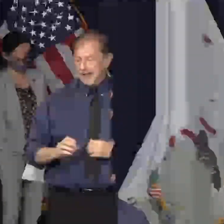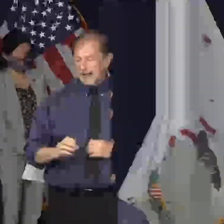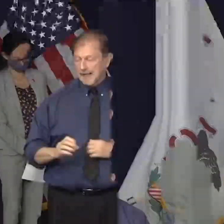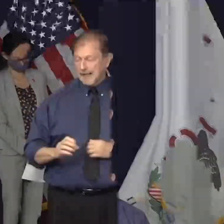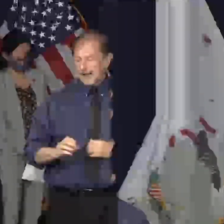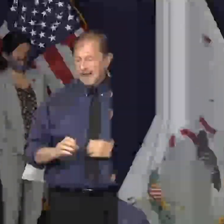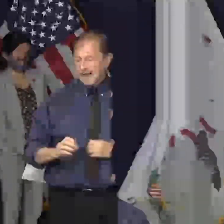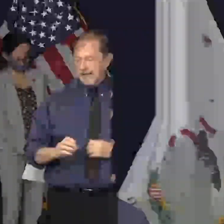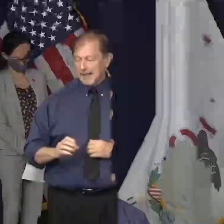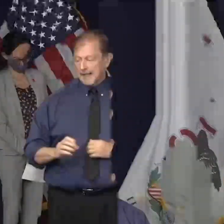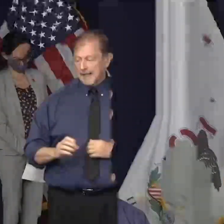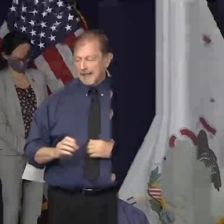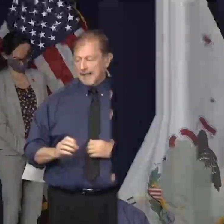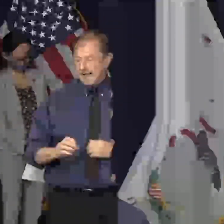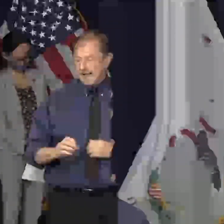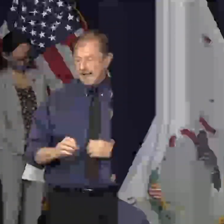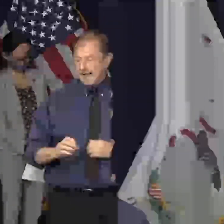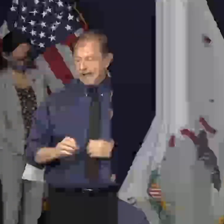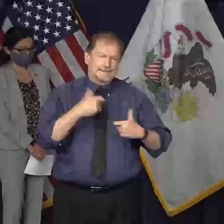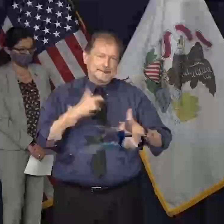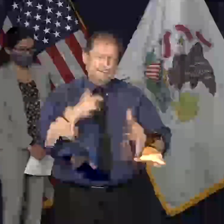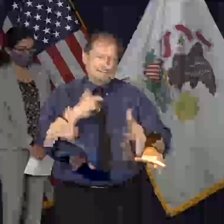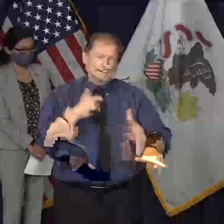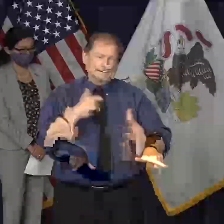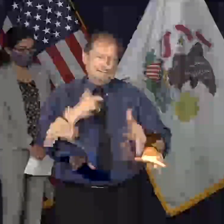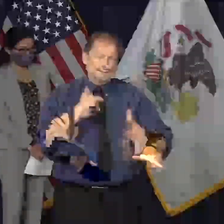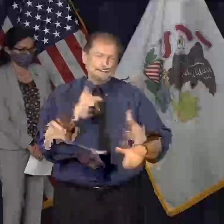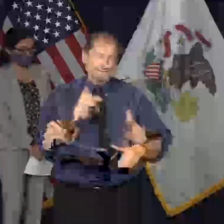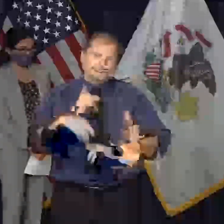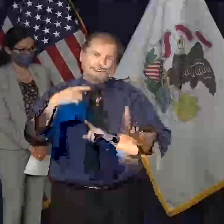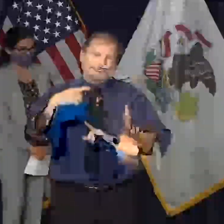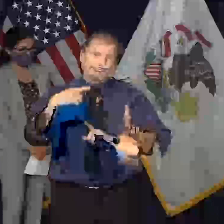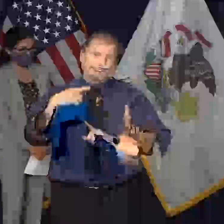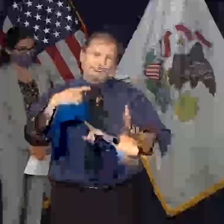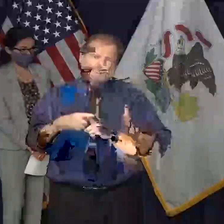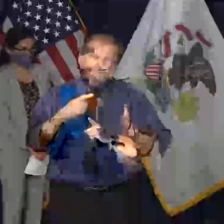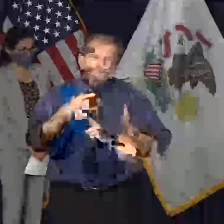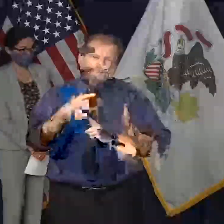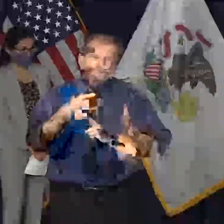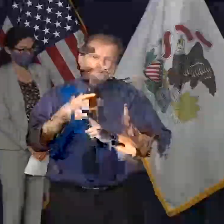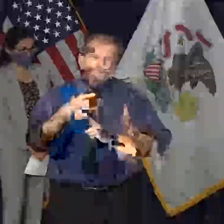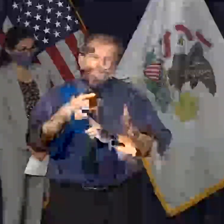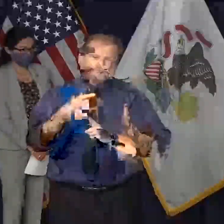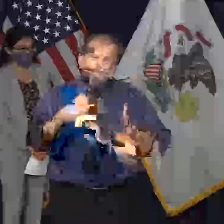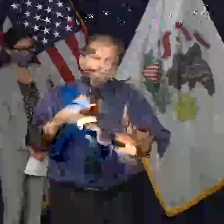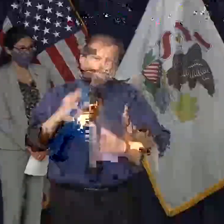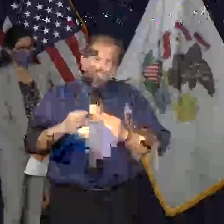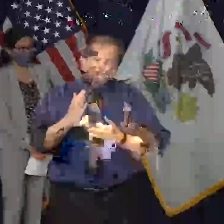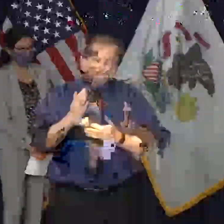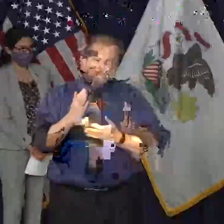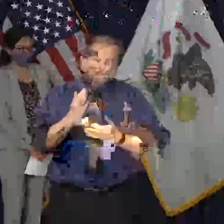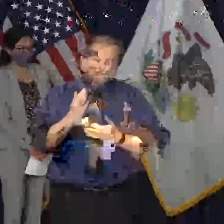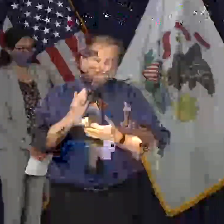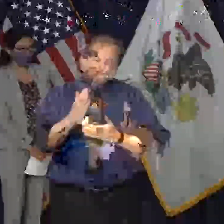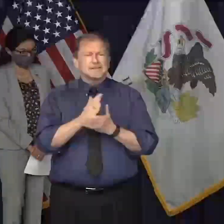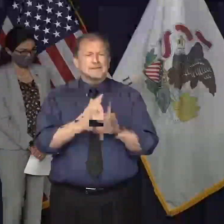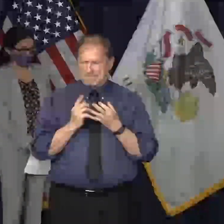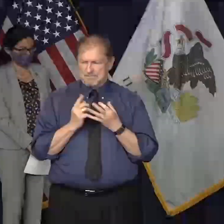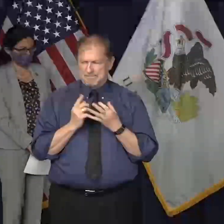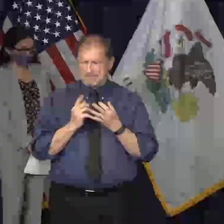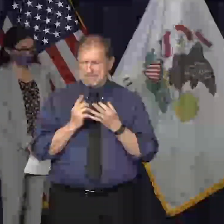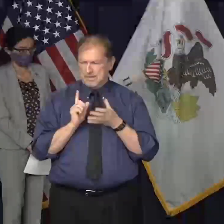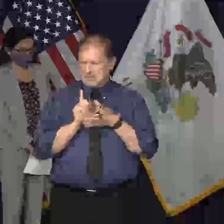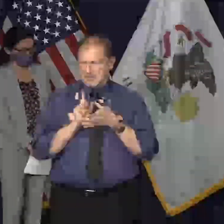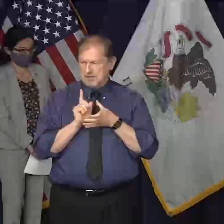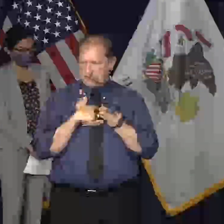another note, I want to reiterate that we are providing housing for those who need assistance with self-isolation if they've been exposed